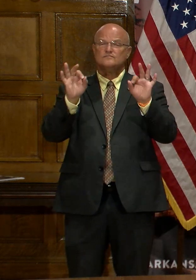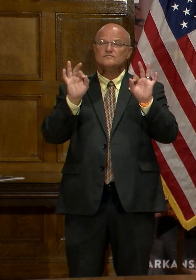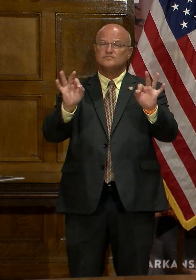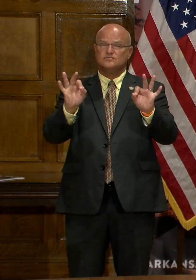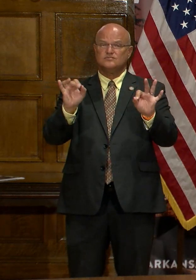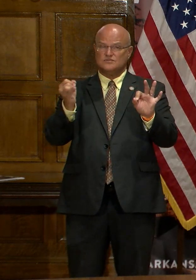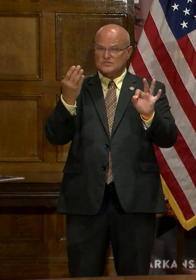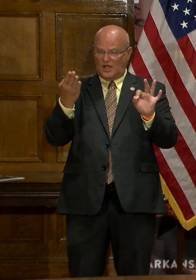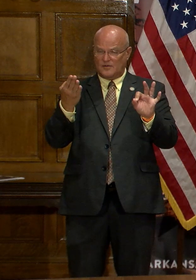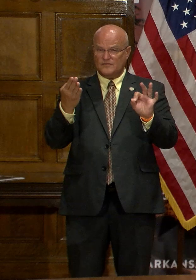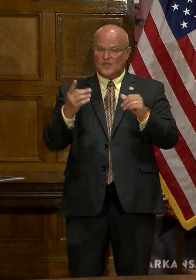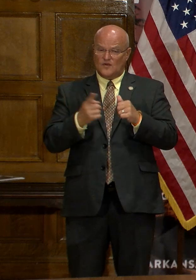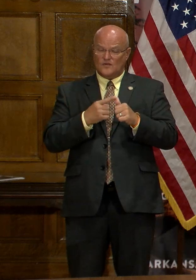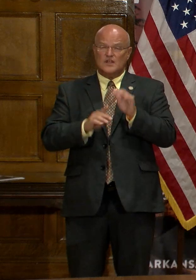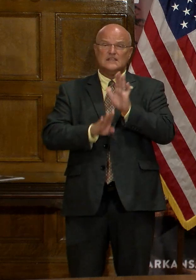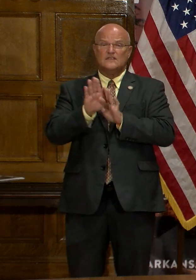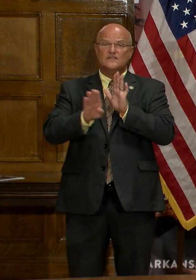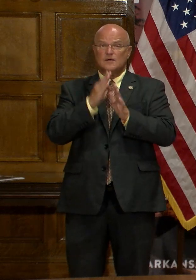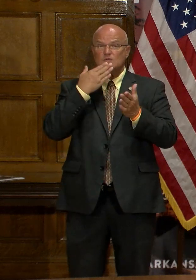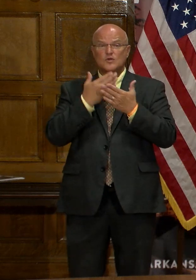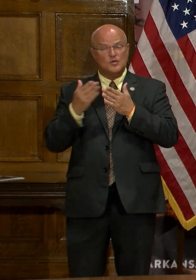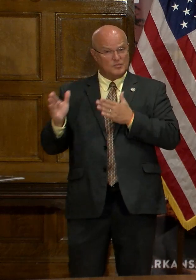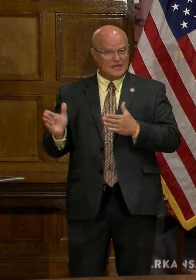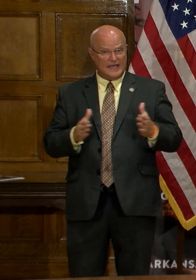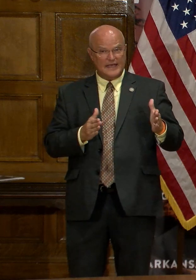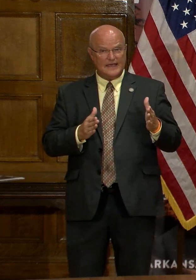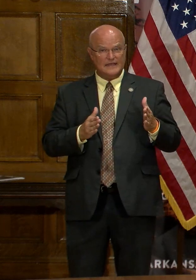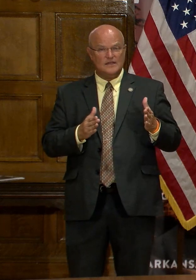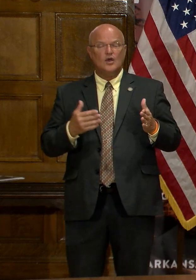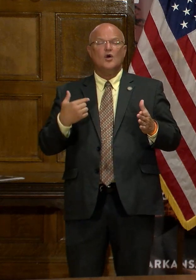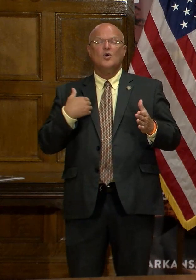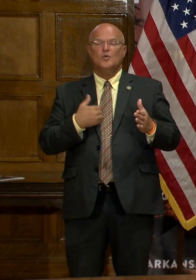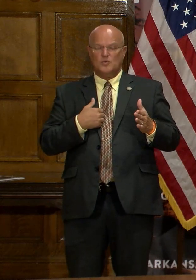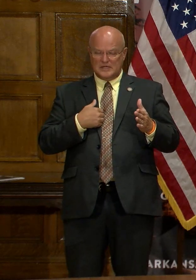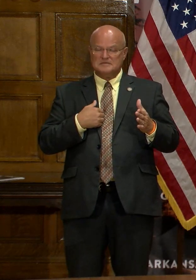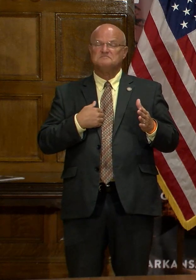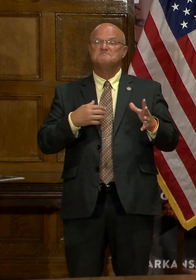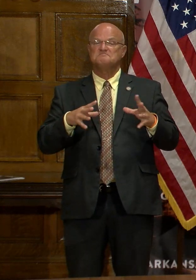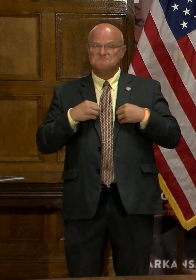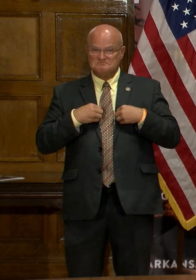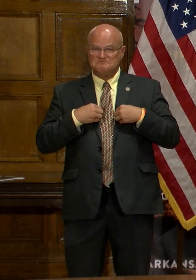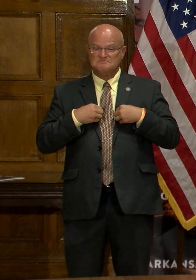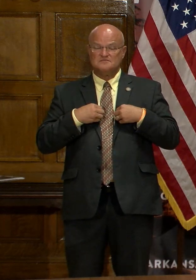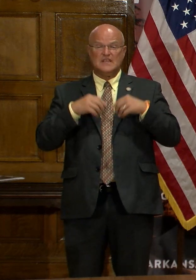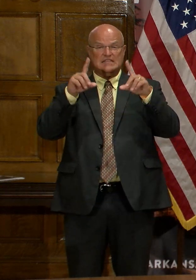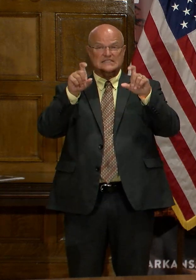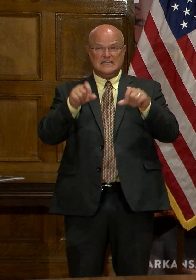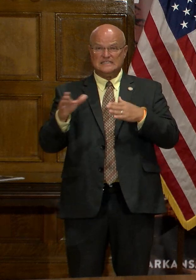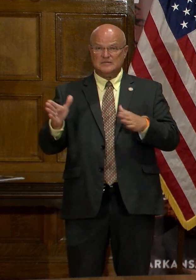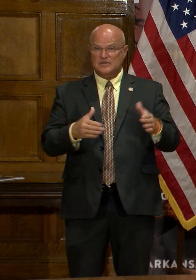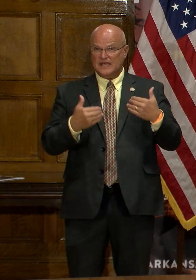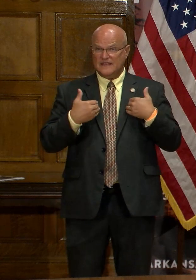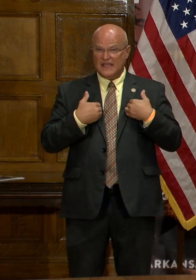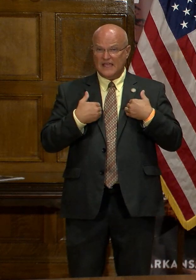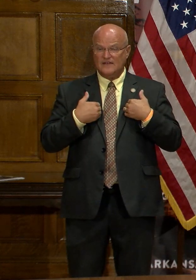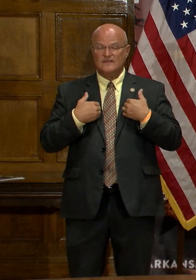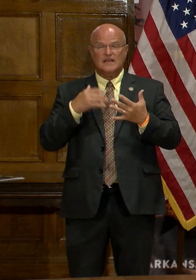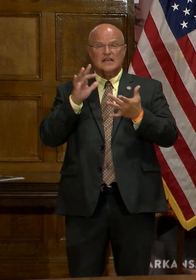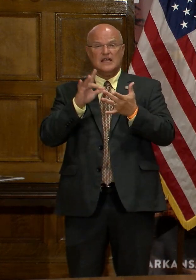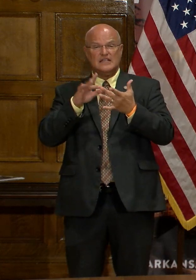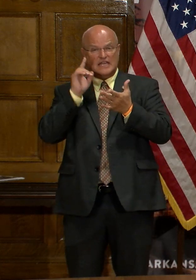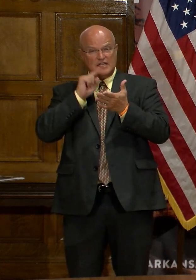good job. First of all, they developed a good plan. We invested in it. They have a testing plan, a contact tracing